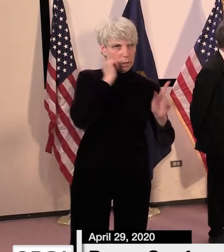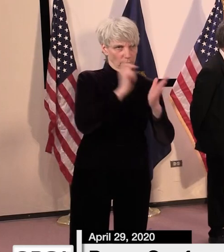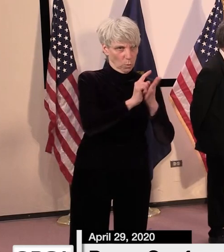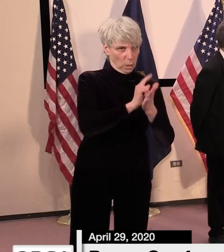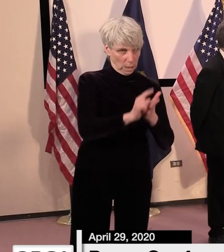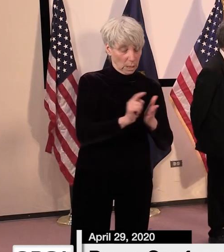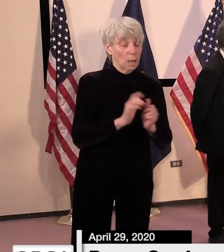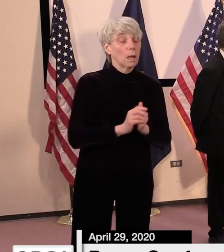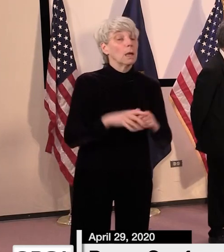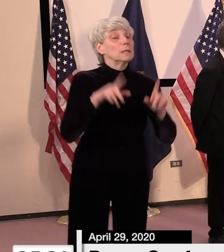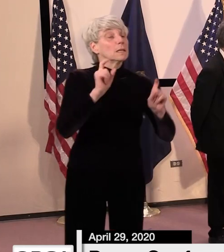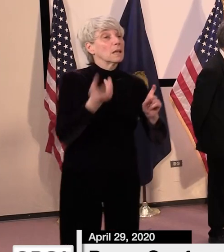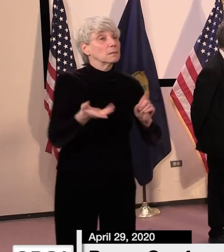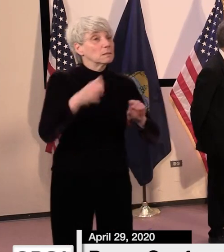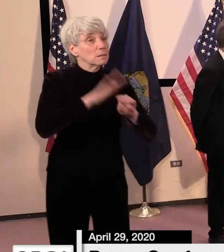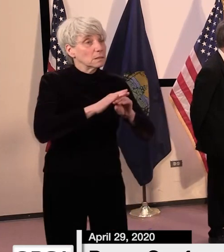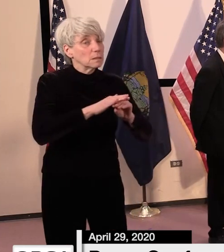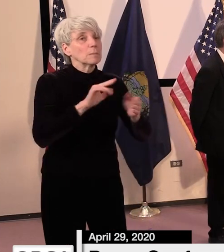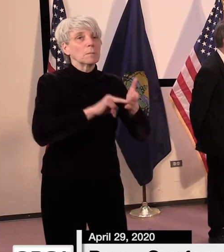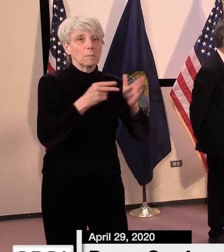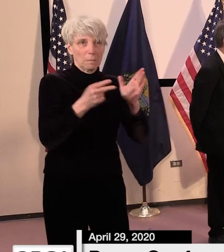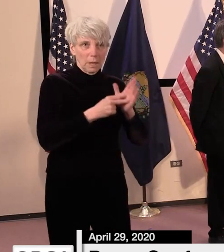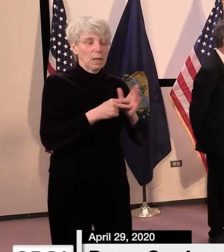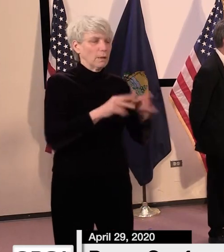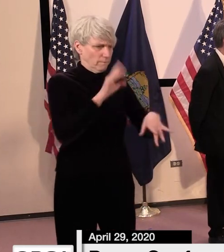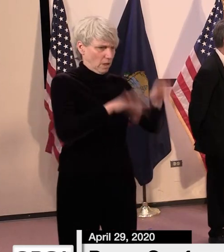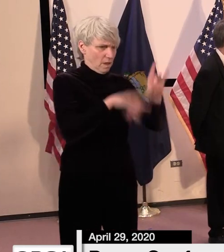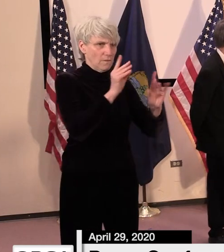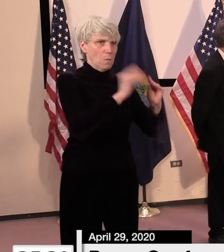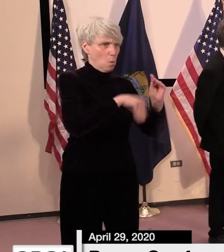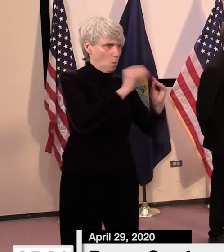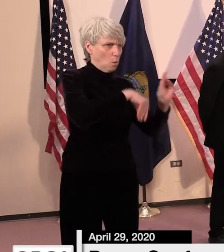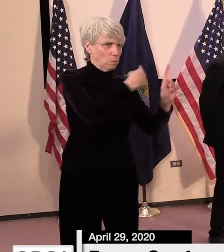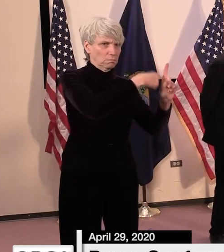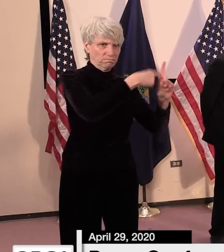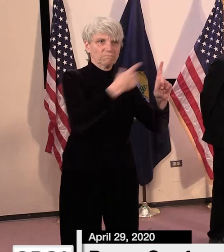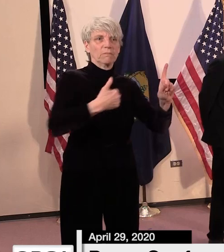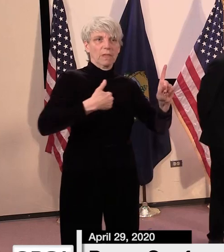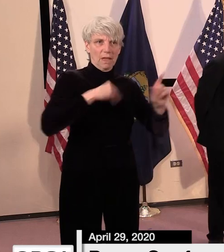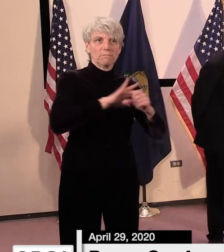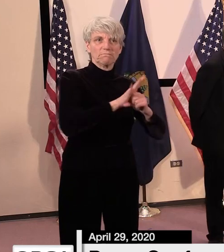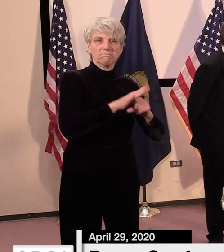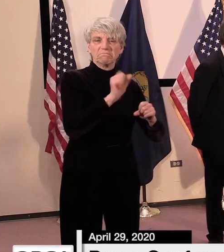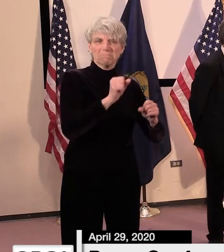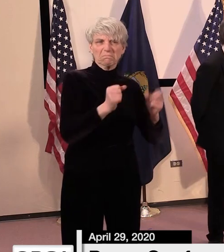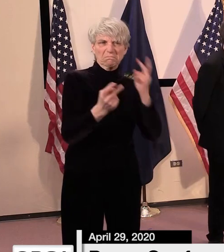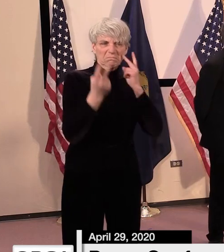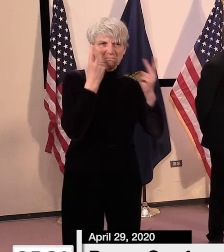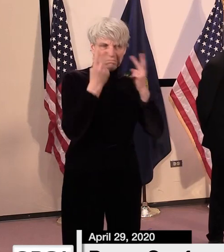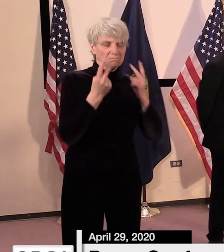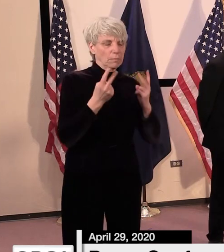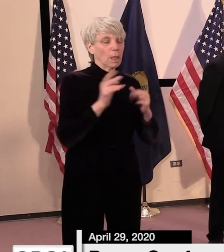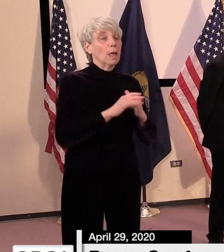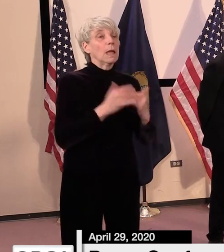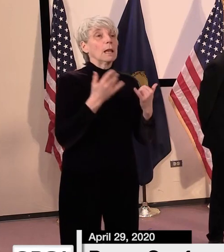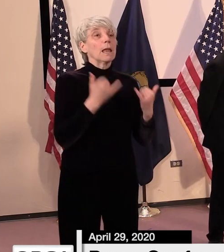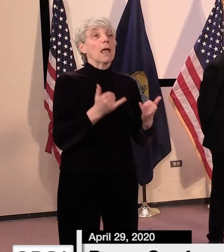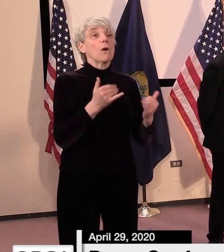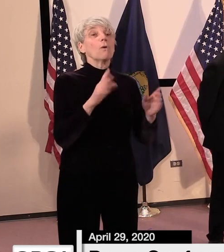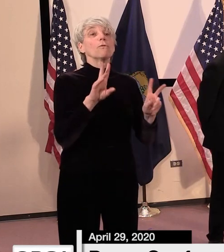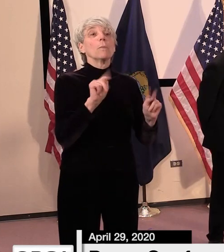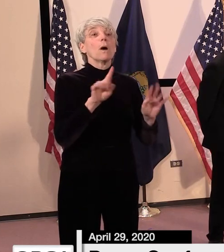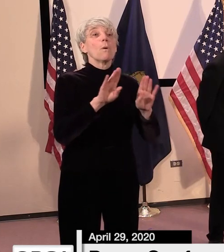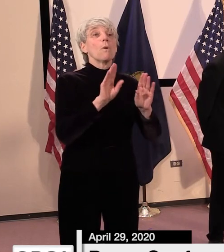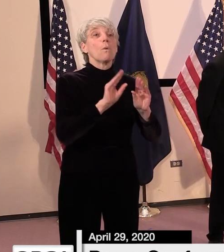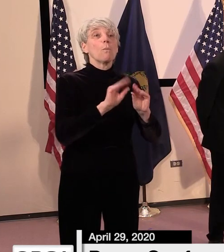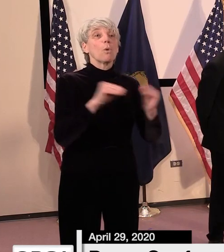increased testing, we're likely to see a rise in positive cases. And as we restart Vermont and more people are at work, each case